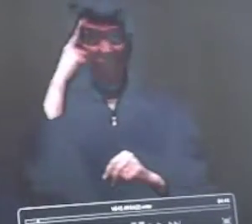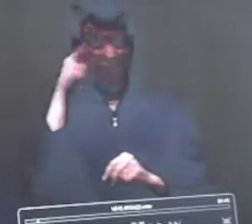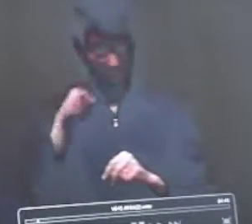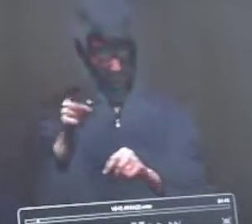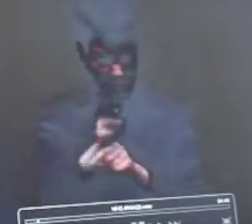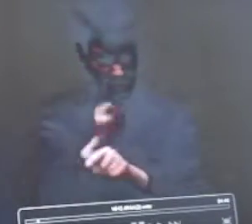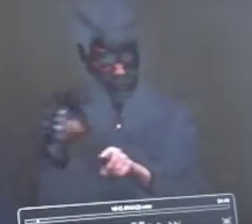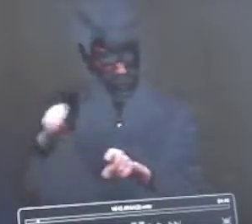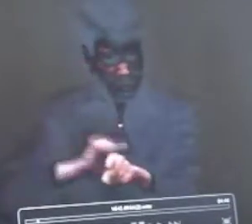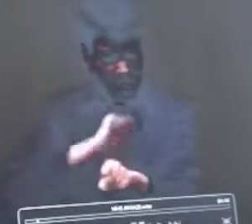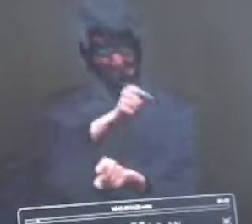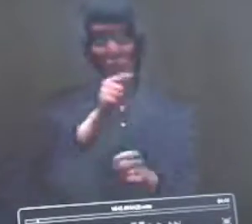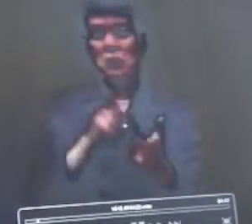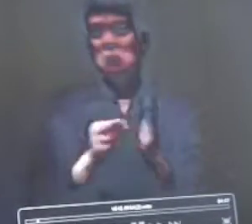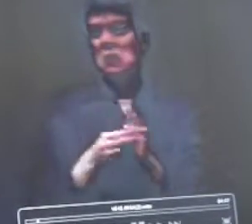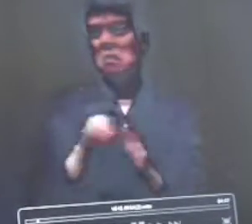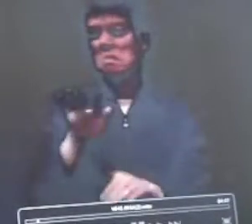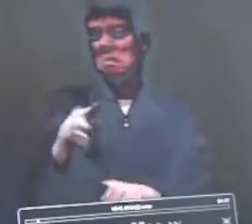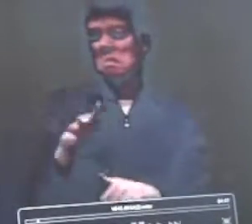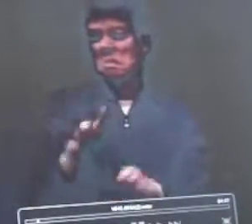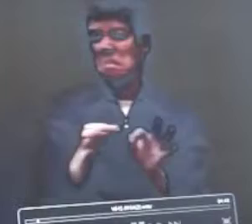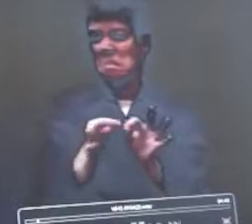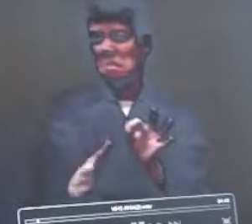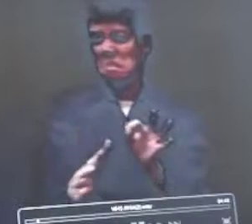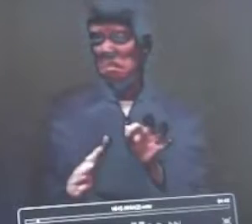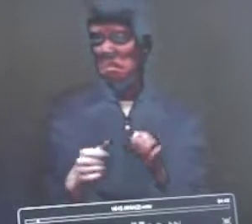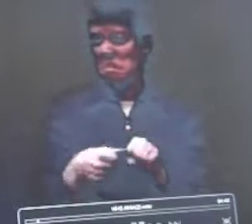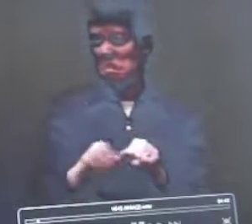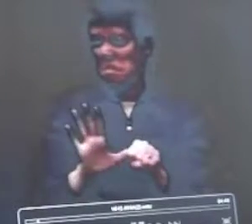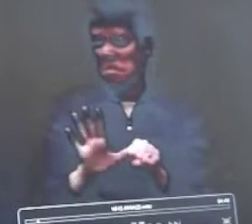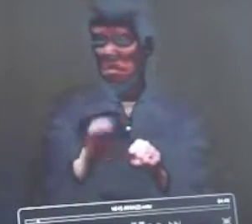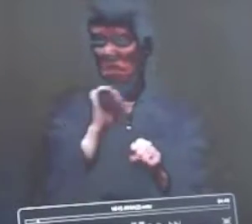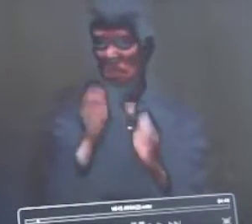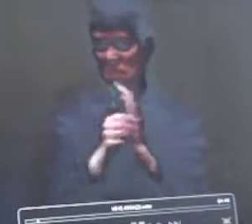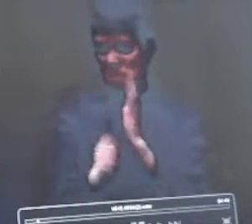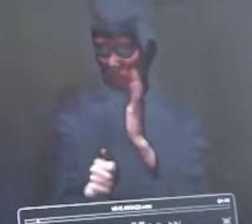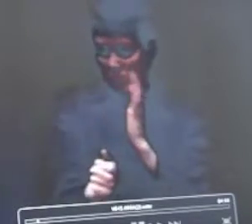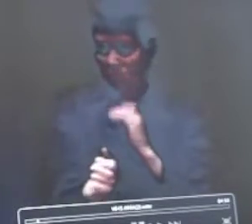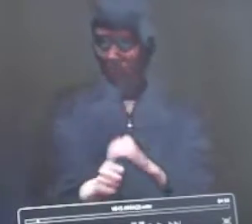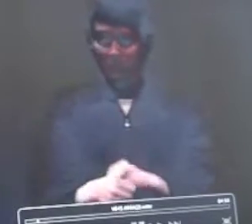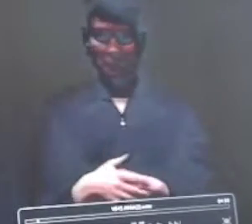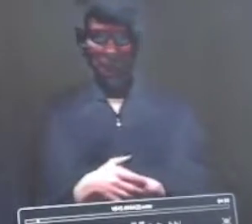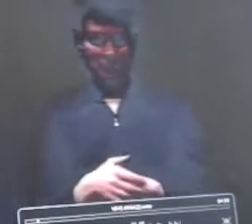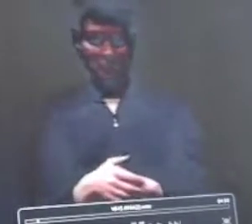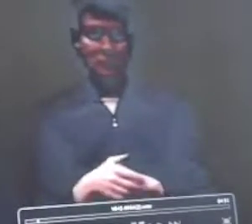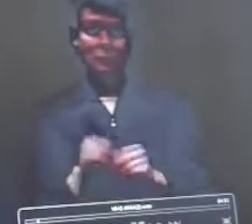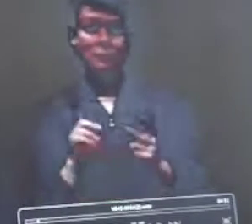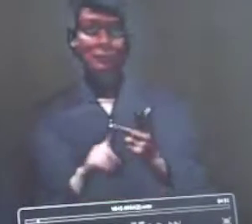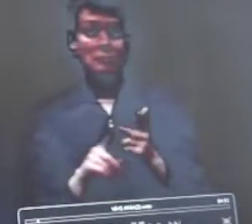first. Some people think consecutive interpreting means the interpreter is not very skilled.